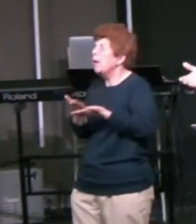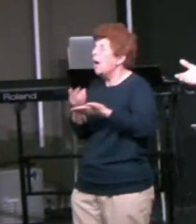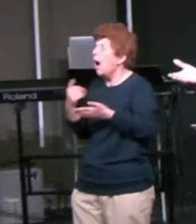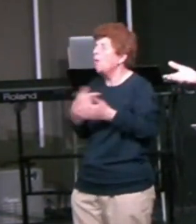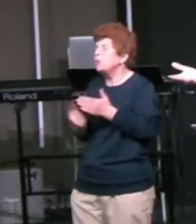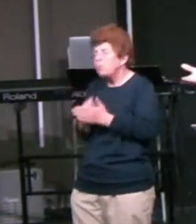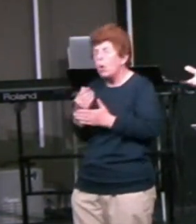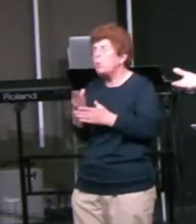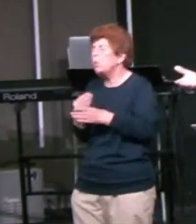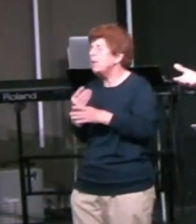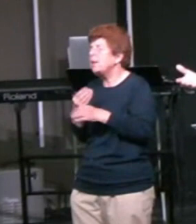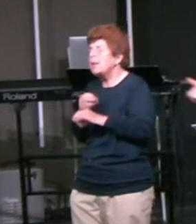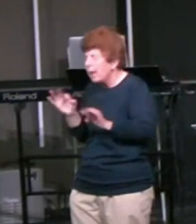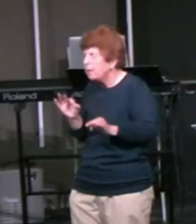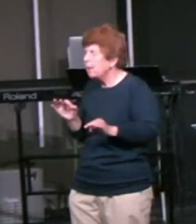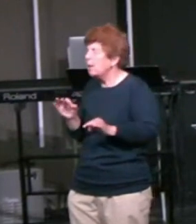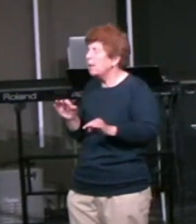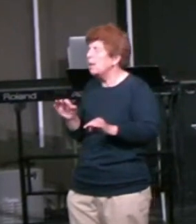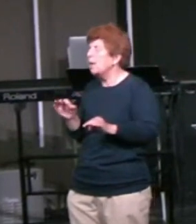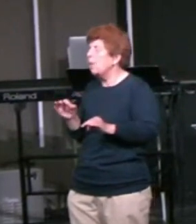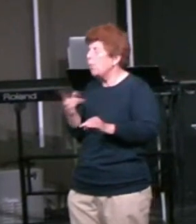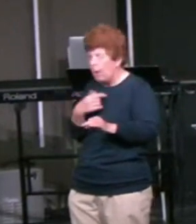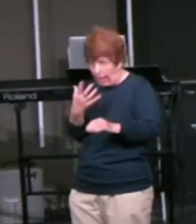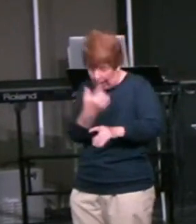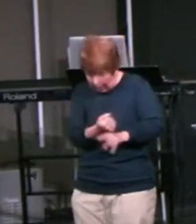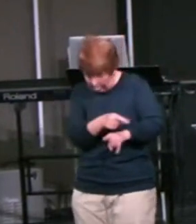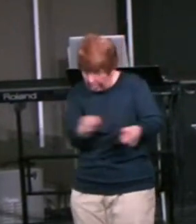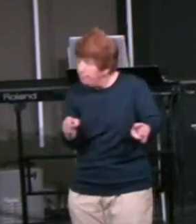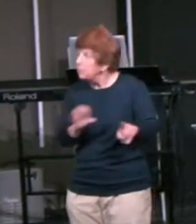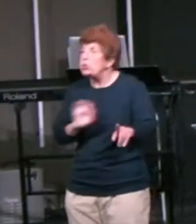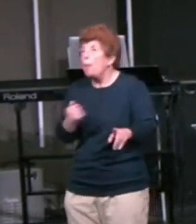nothing. What I had was not my own.